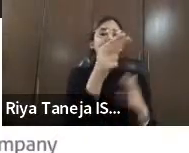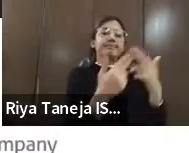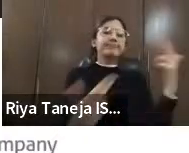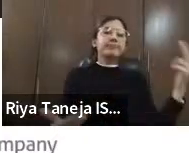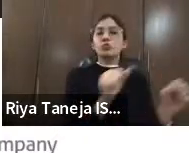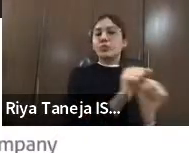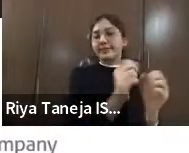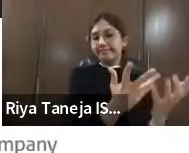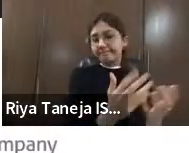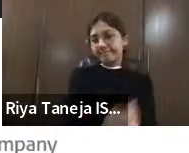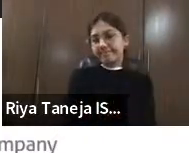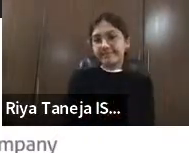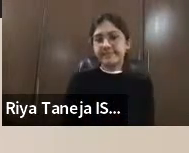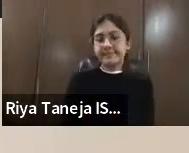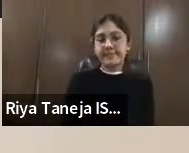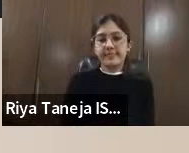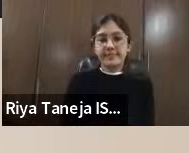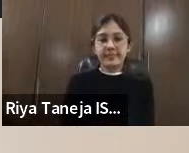work.